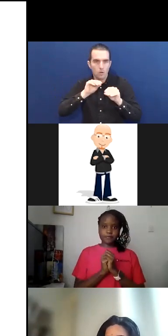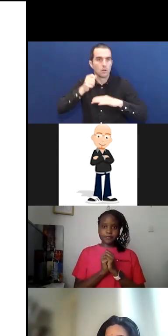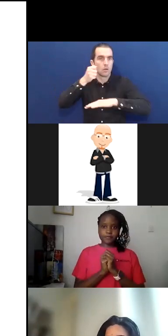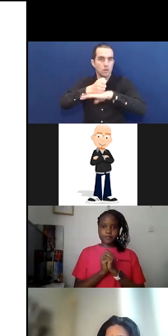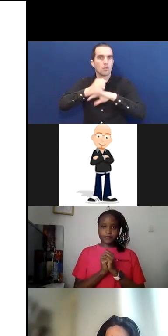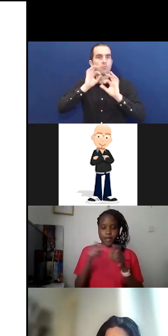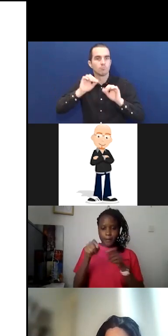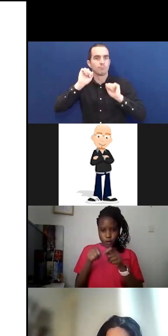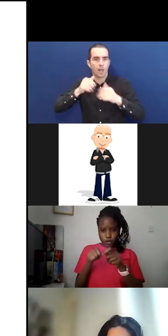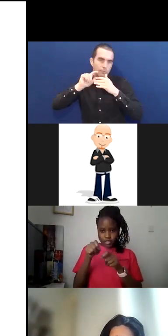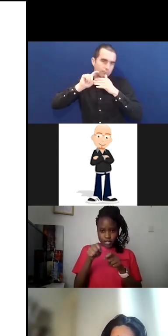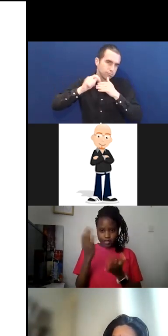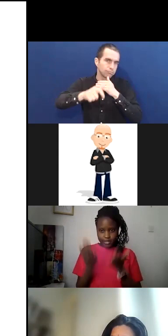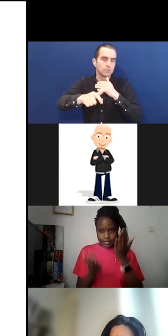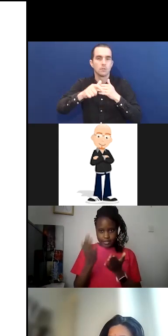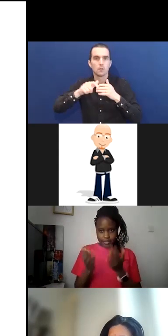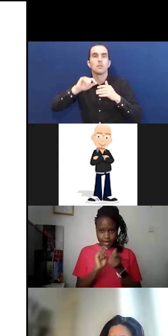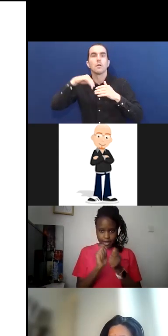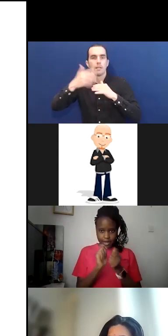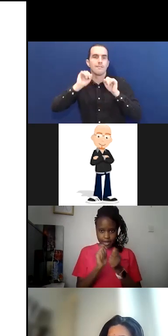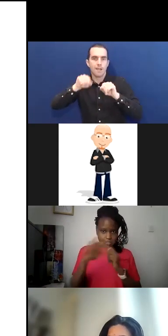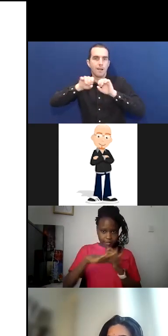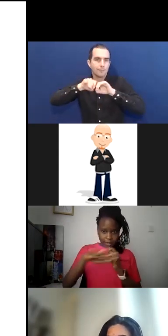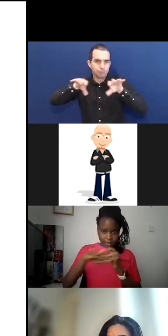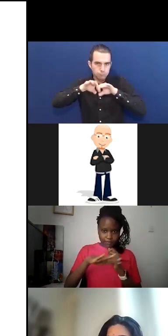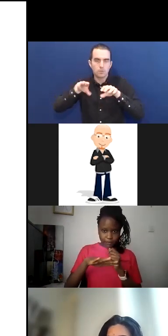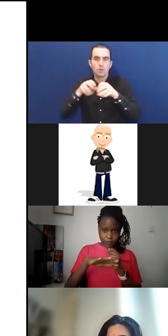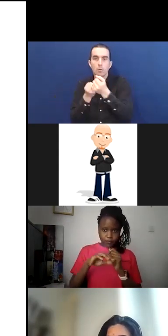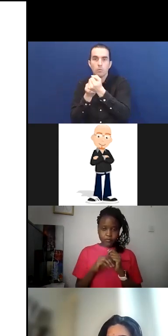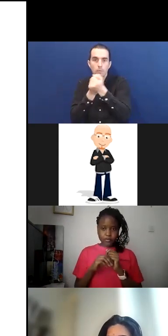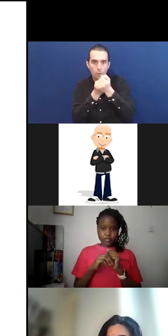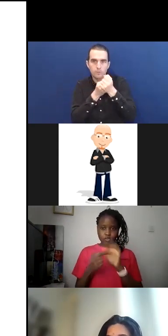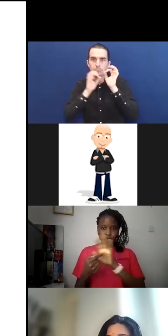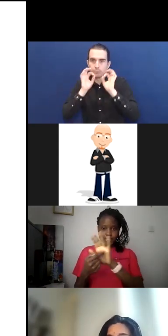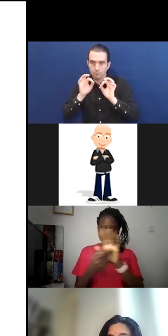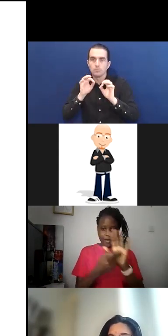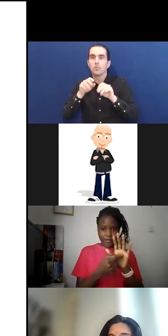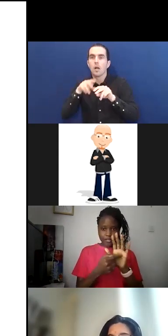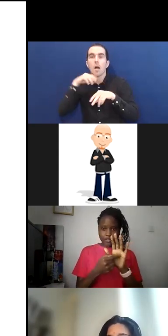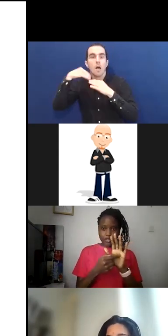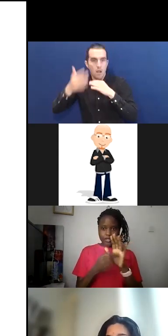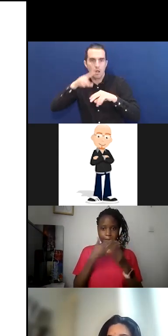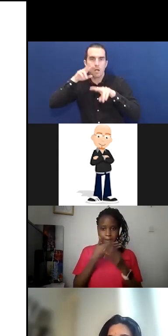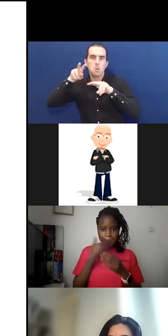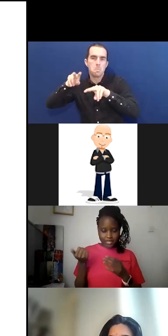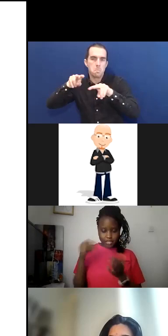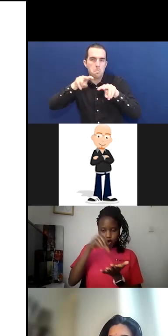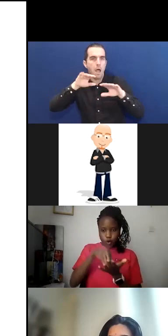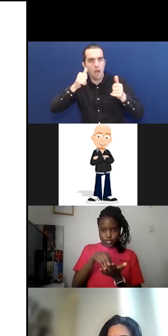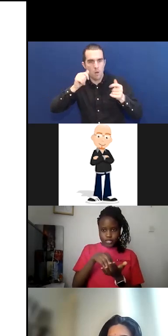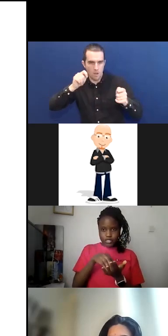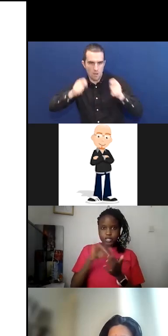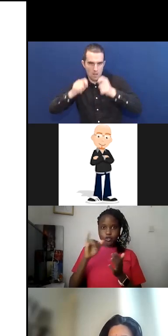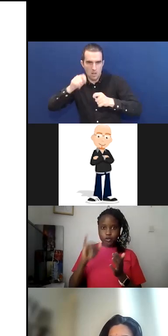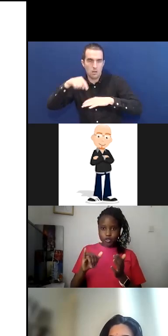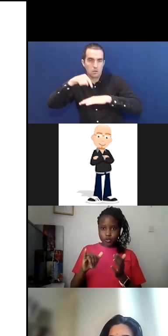and adjusting of these same platforms, determining sustainability of content, and examining modalities. Now, this seems quite logical and